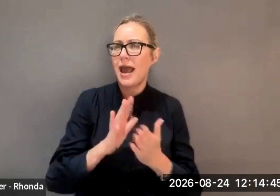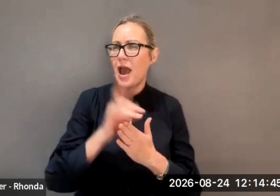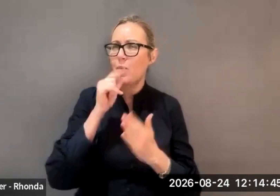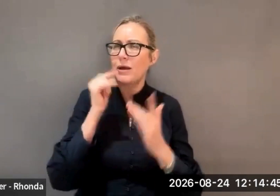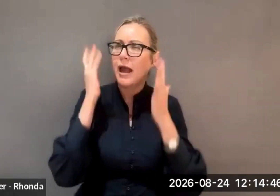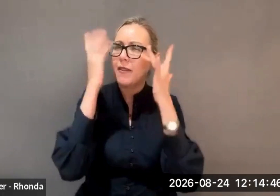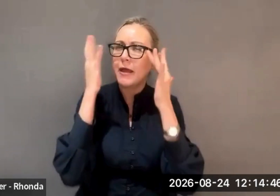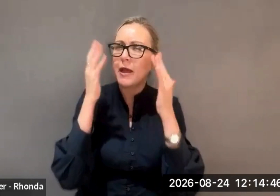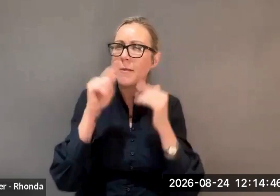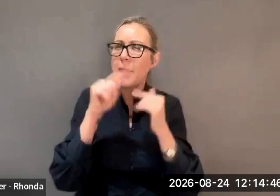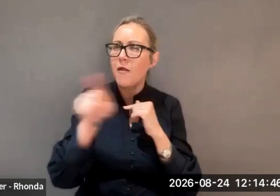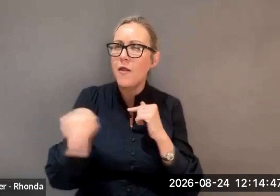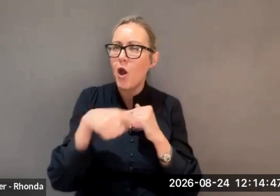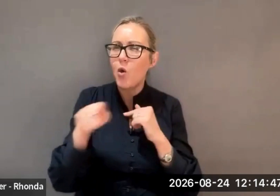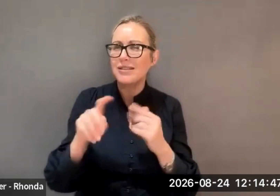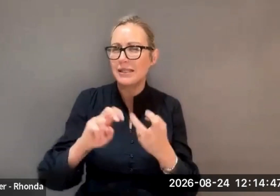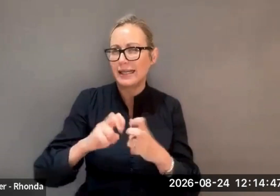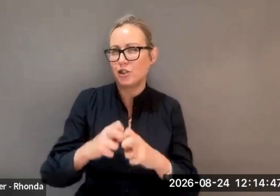please.